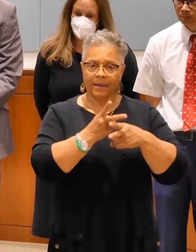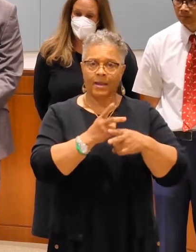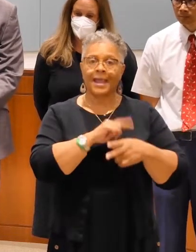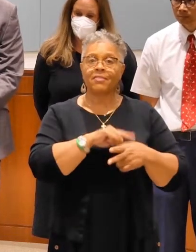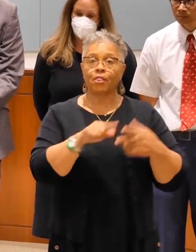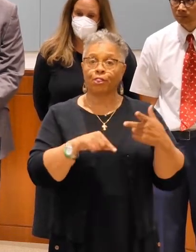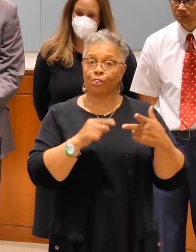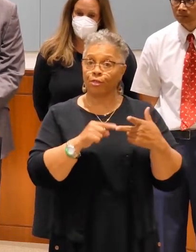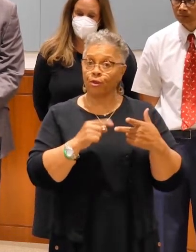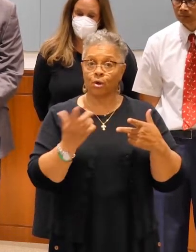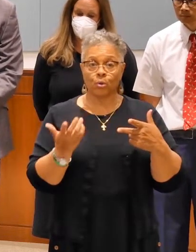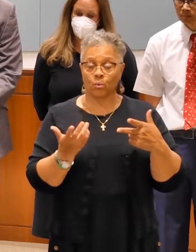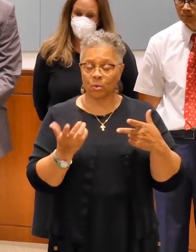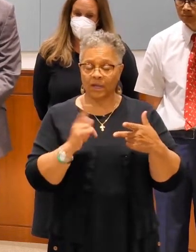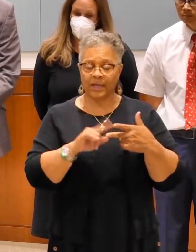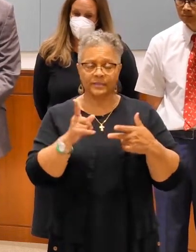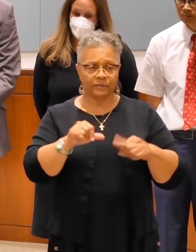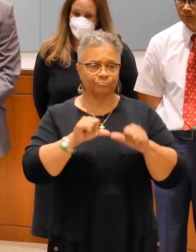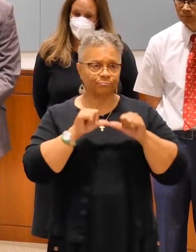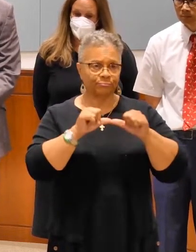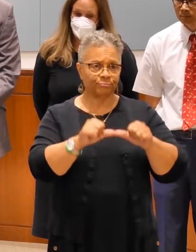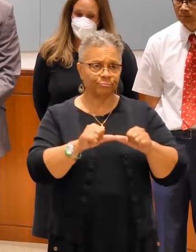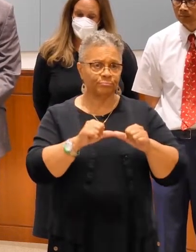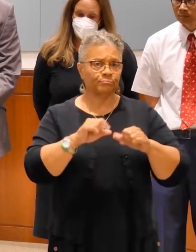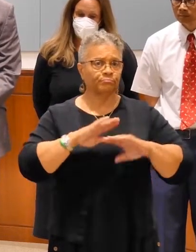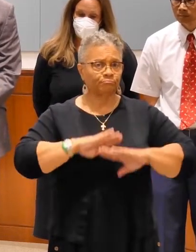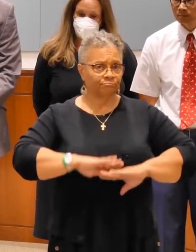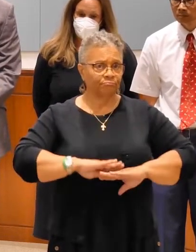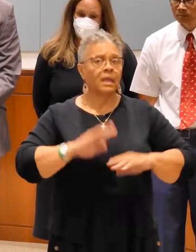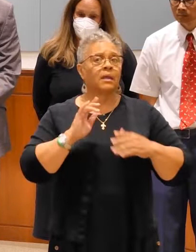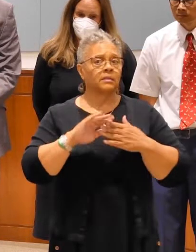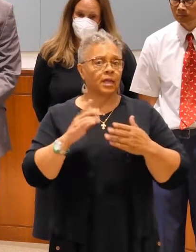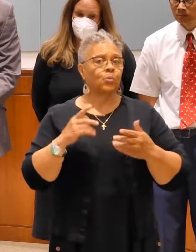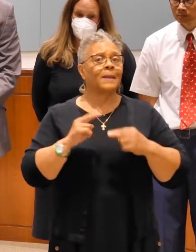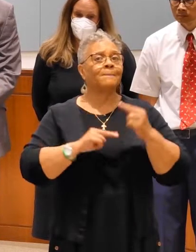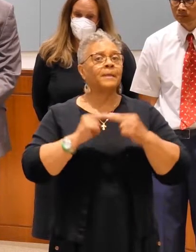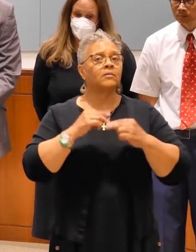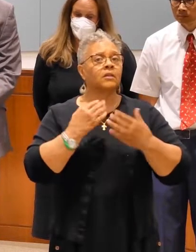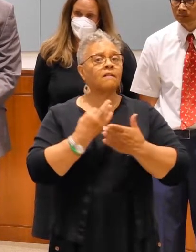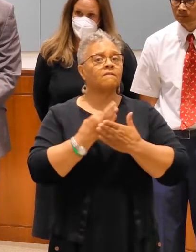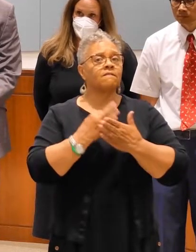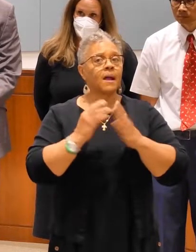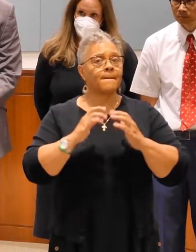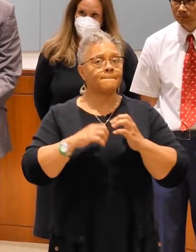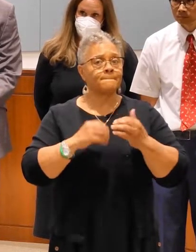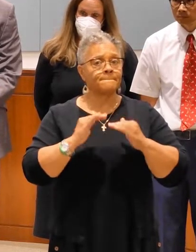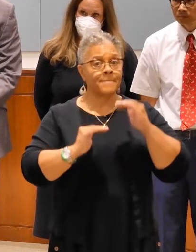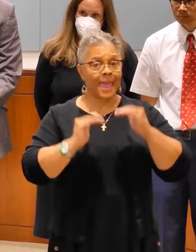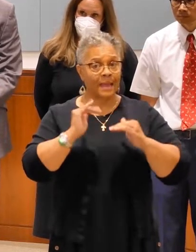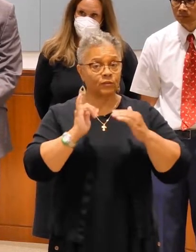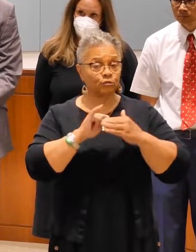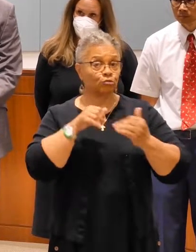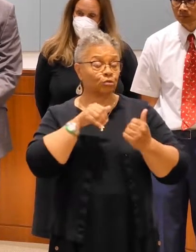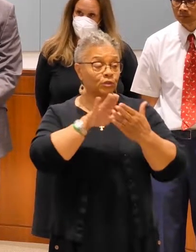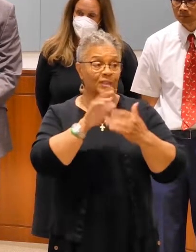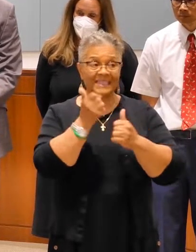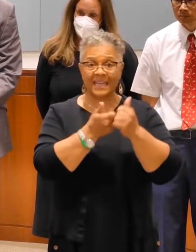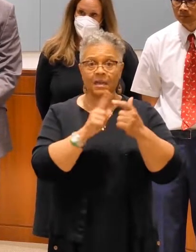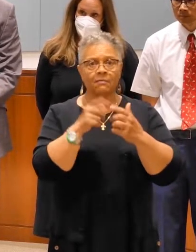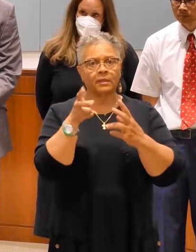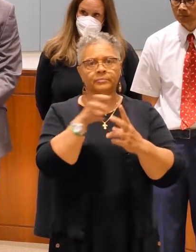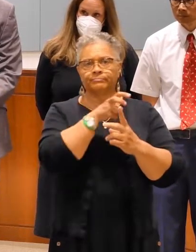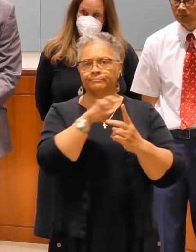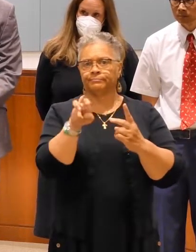prong is to ensure from here on out that we build a fund balance up to address any of the swings that we